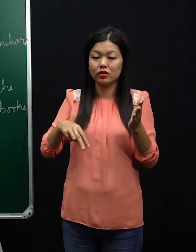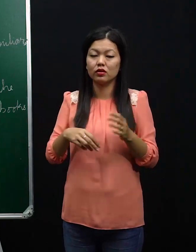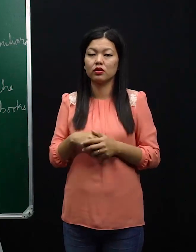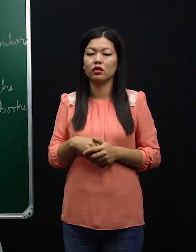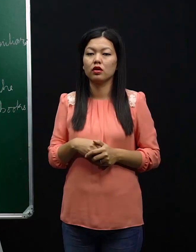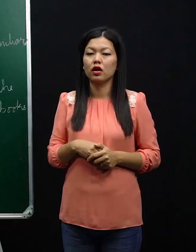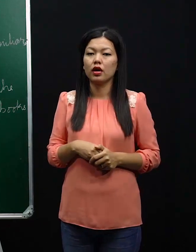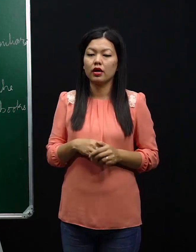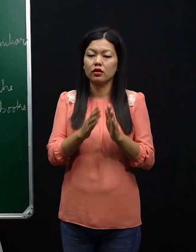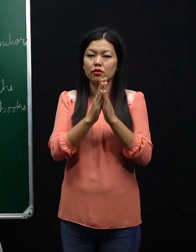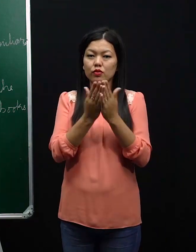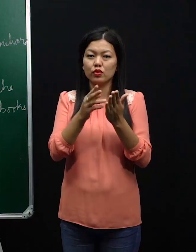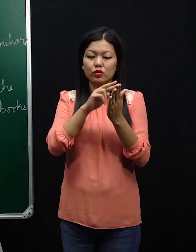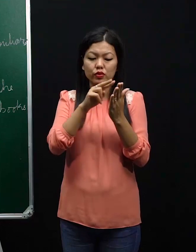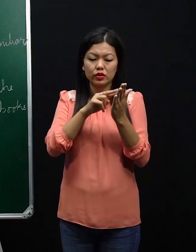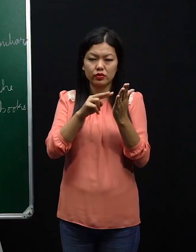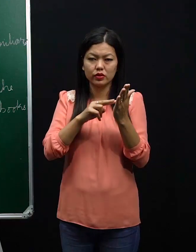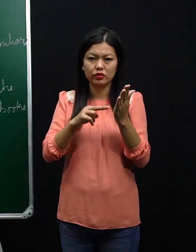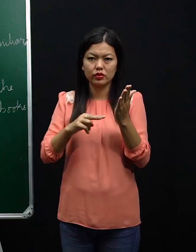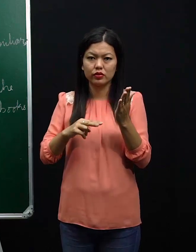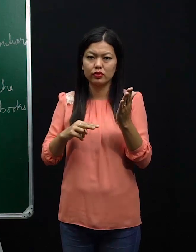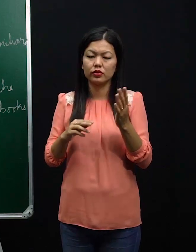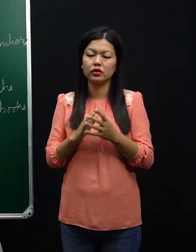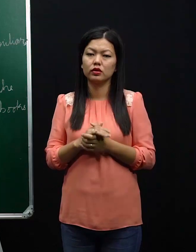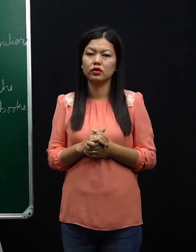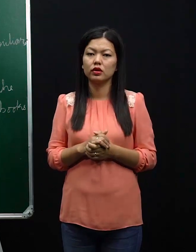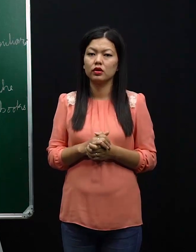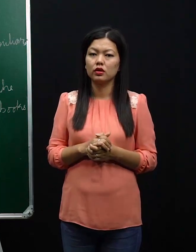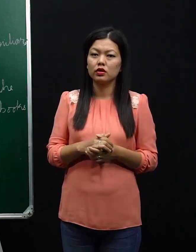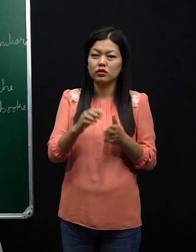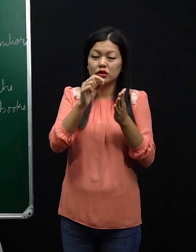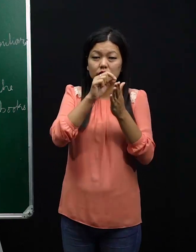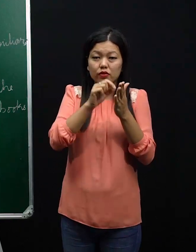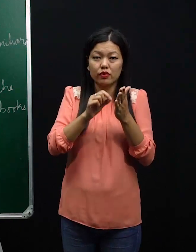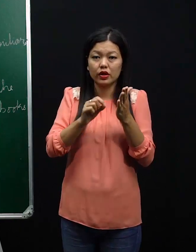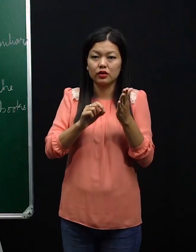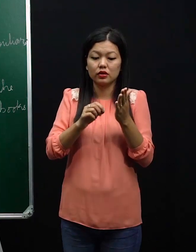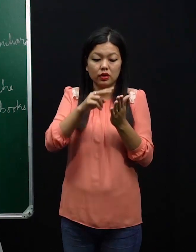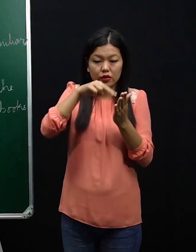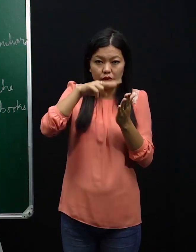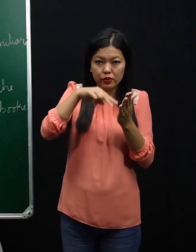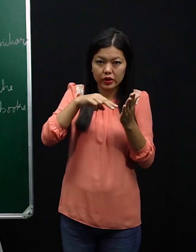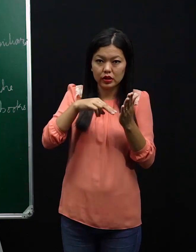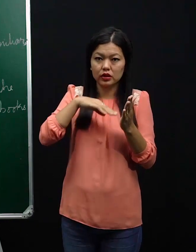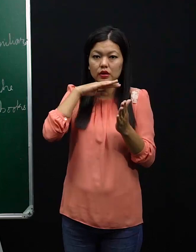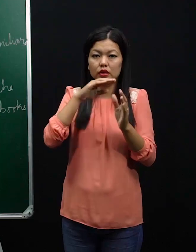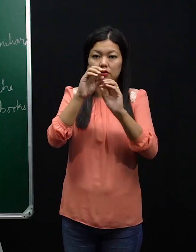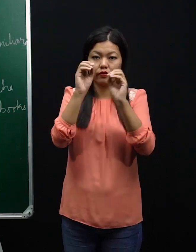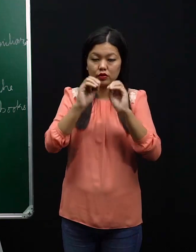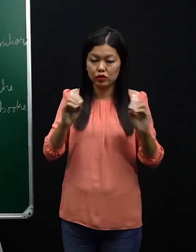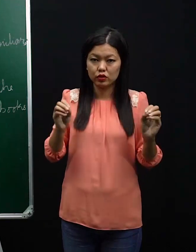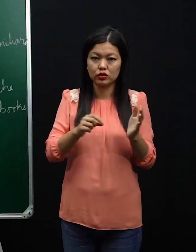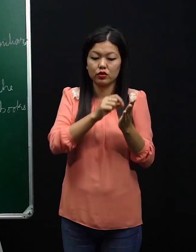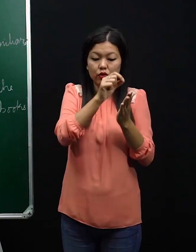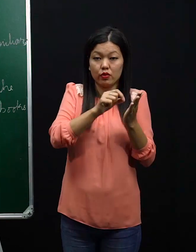of the book which he was reading. That means this poet did not write only one poem, right? A single poem cannot consist a